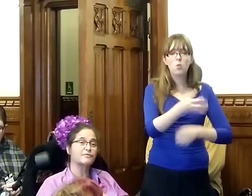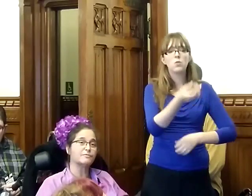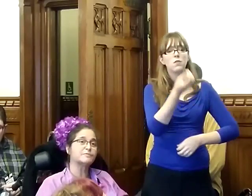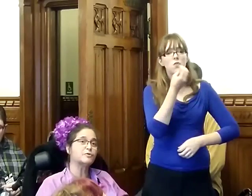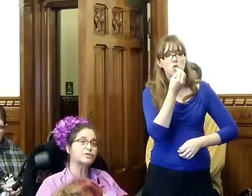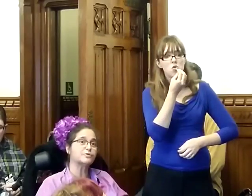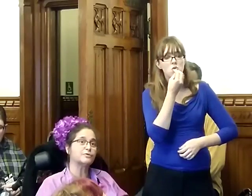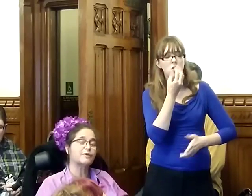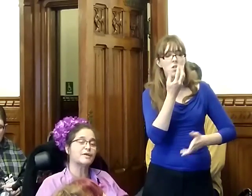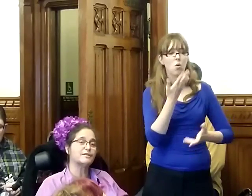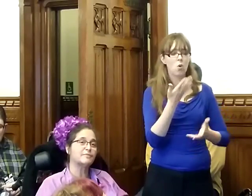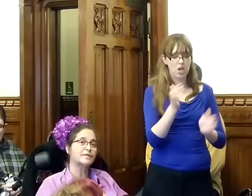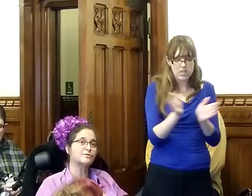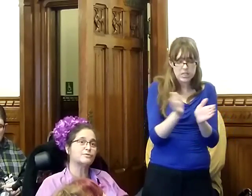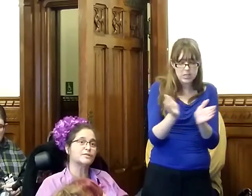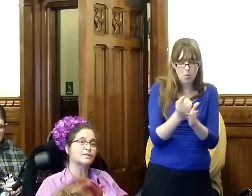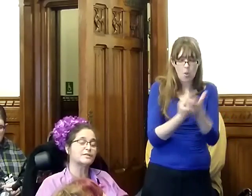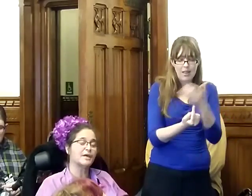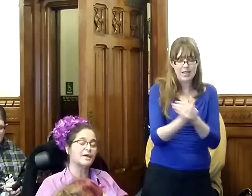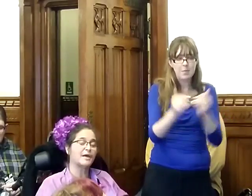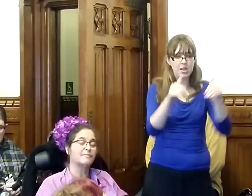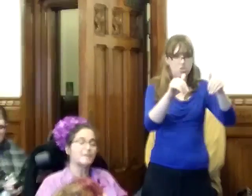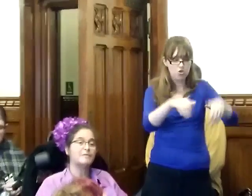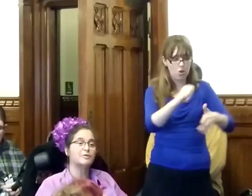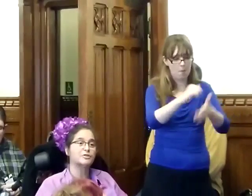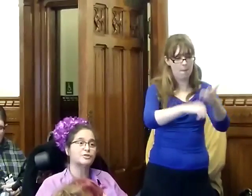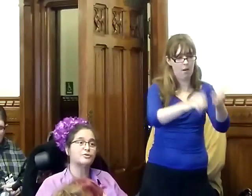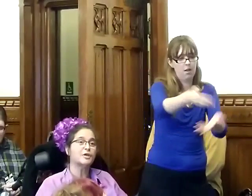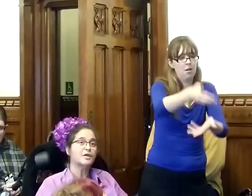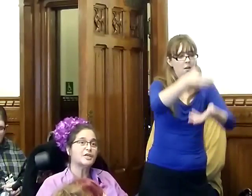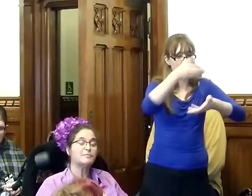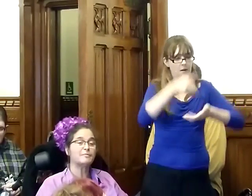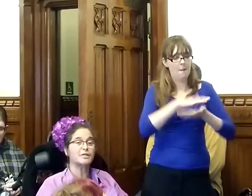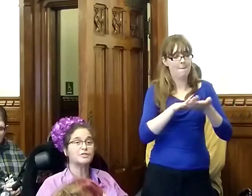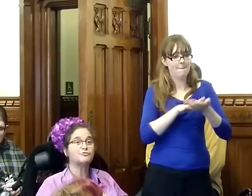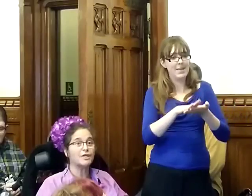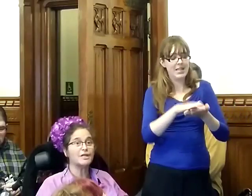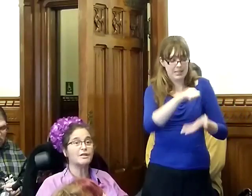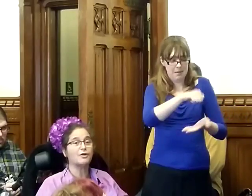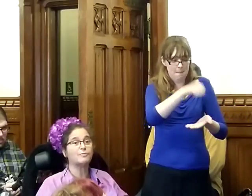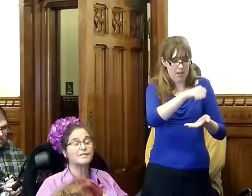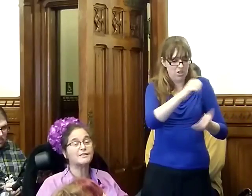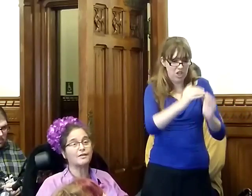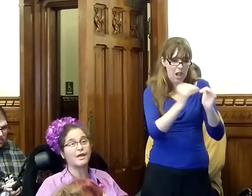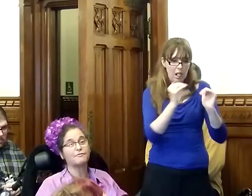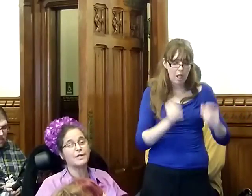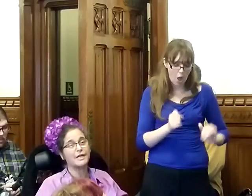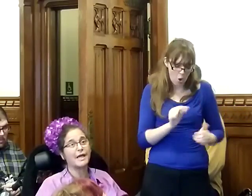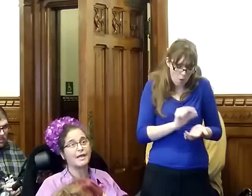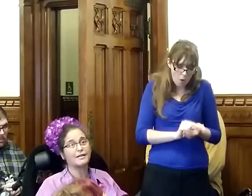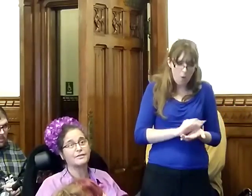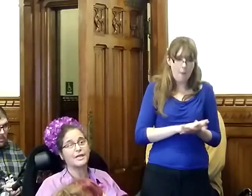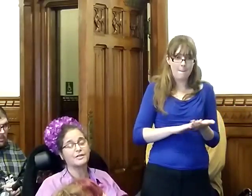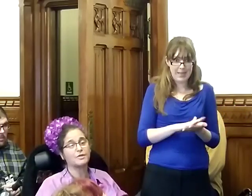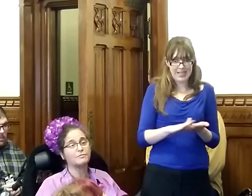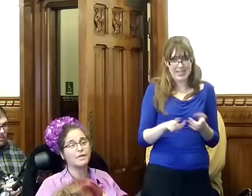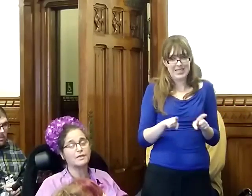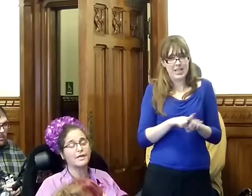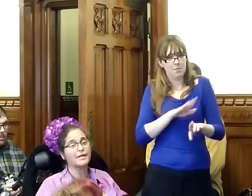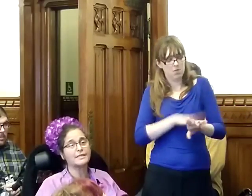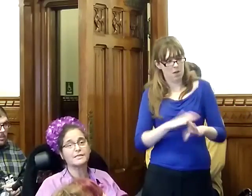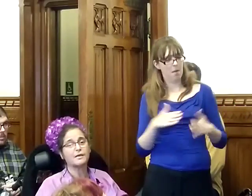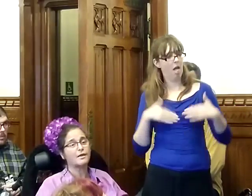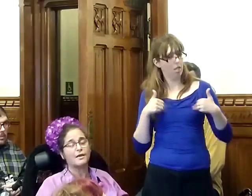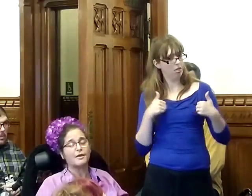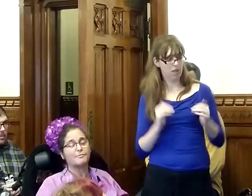food from small stores rather than big stores. And I'm able to keep my budget really low, but still have really healthy,